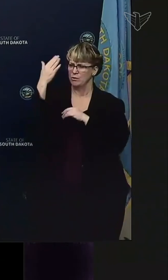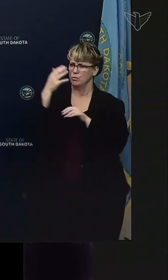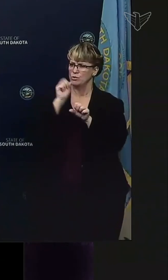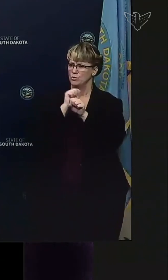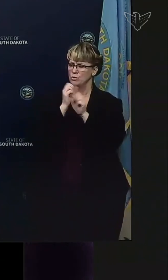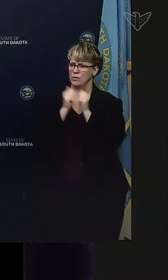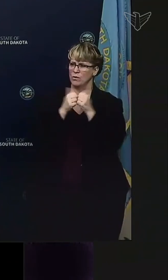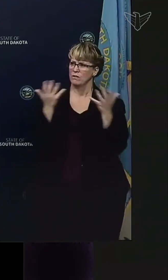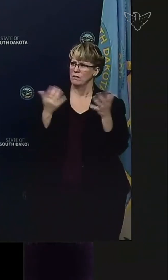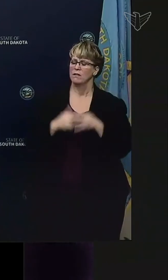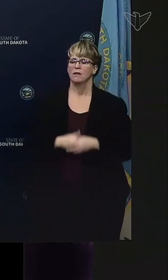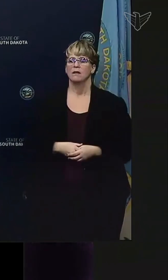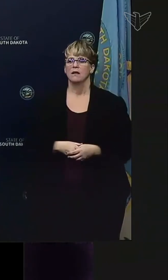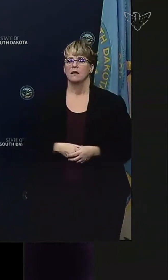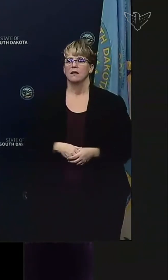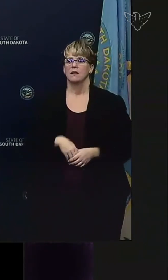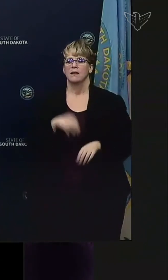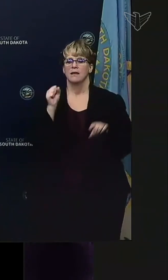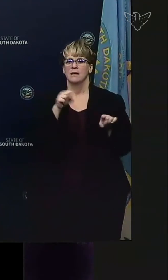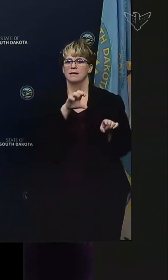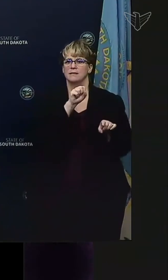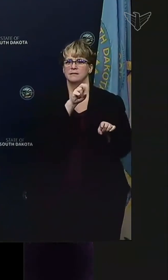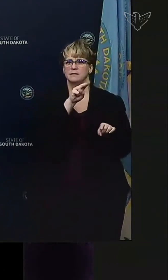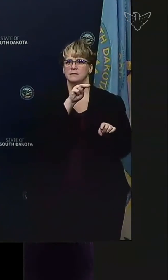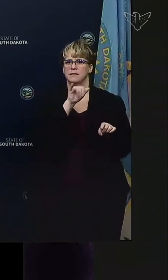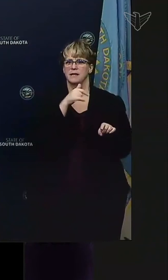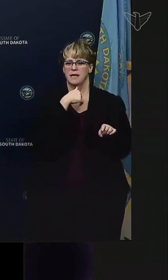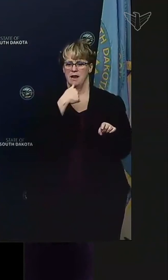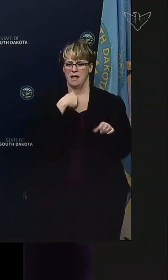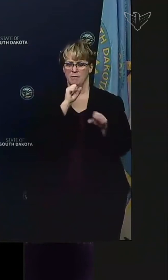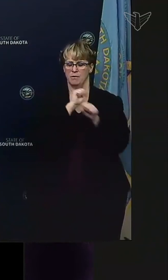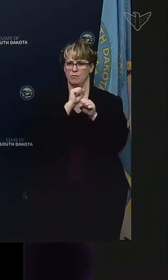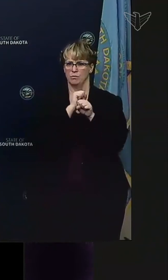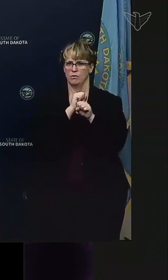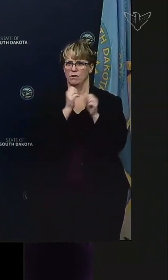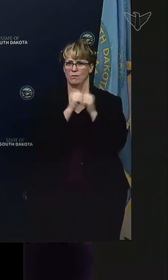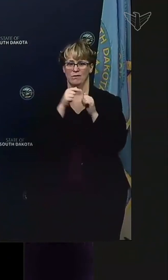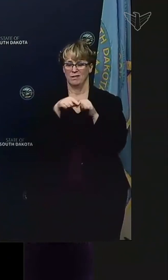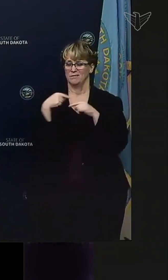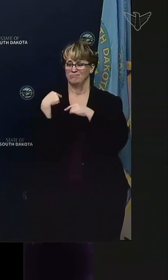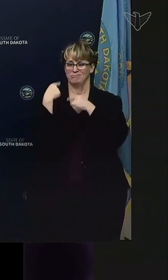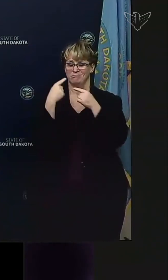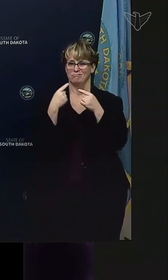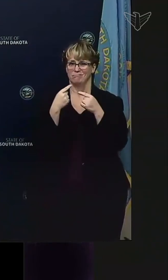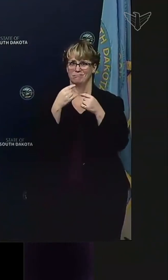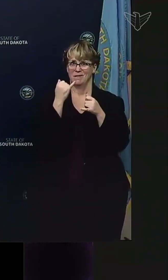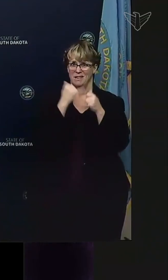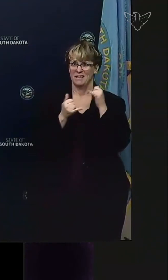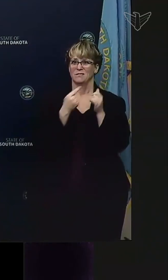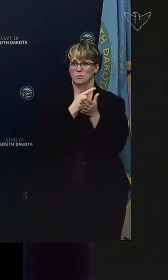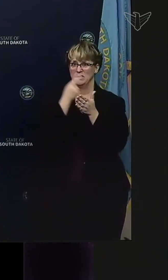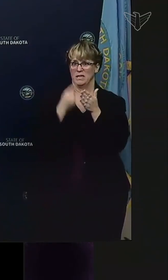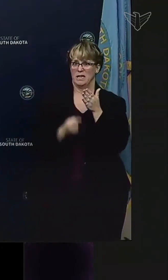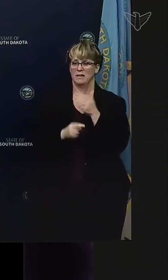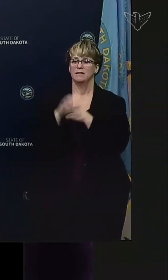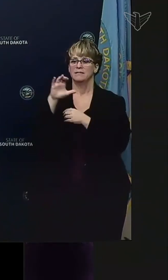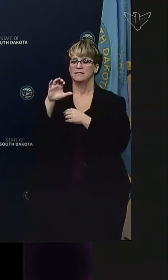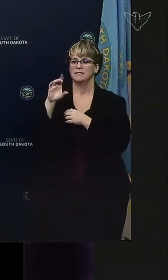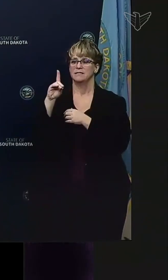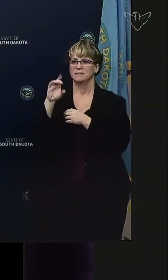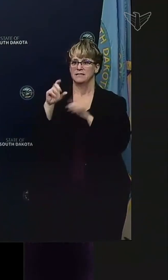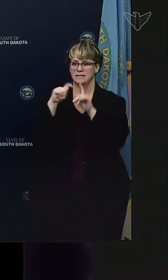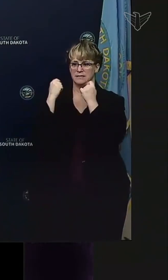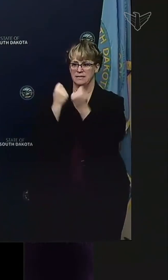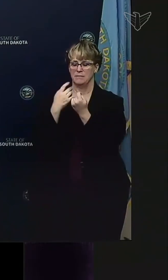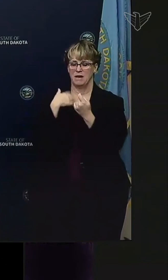on. Yes, Sonny and I have been working on this ever since this past weekend, and the CDC team